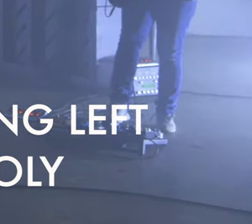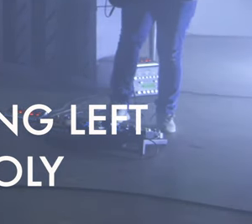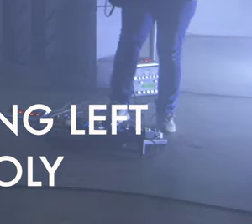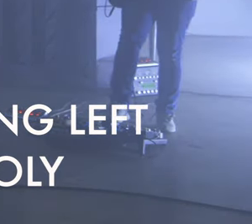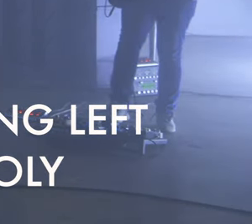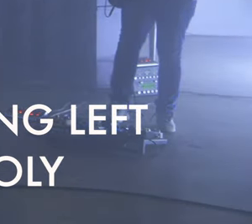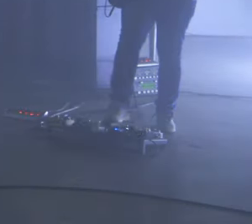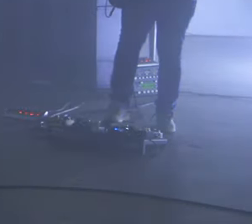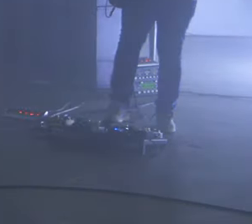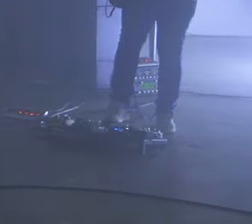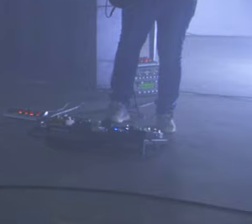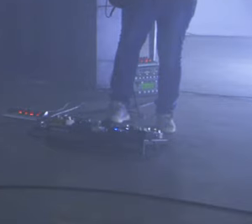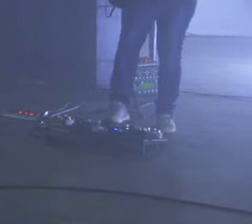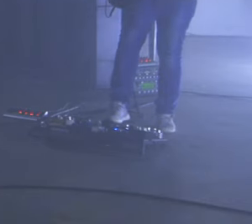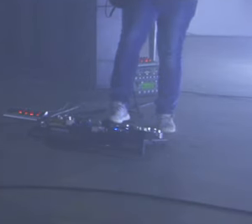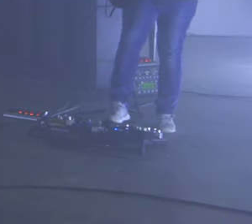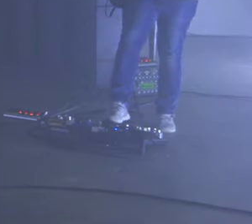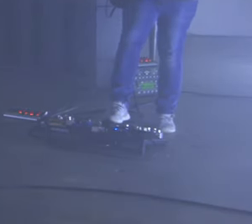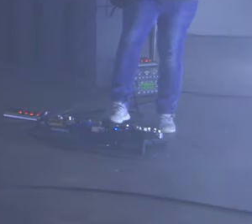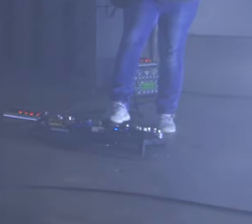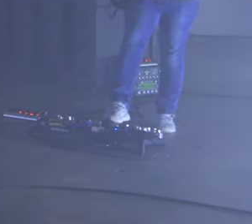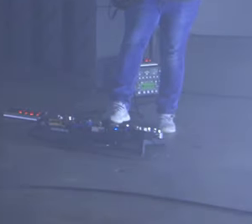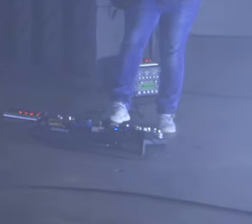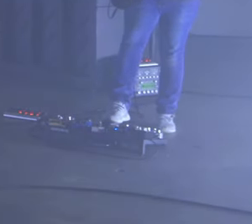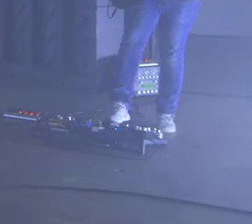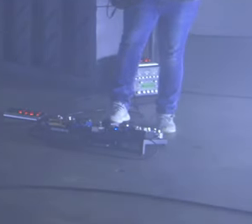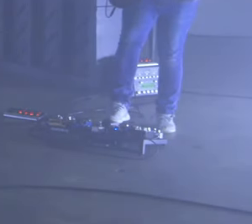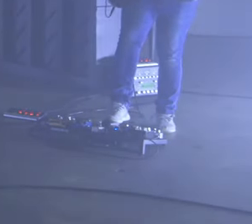and all will sing out